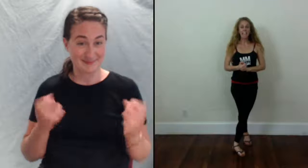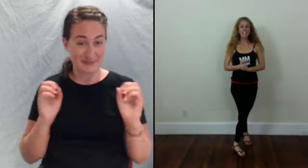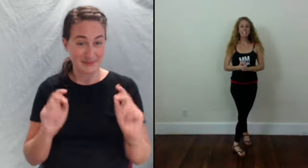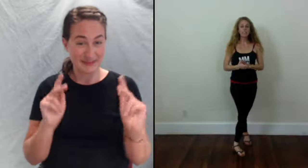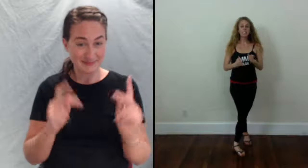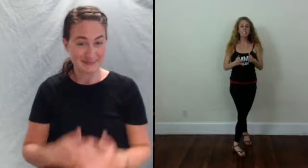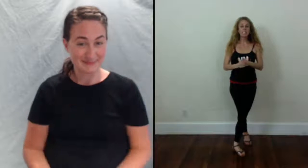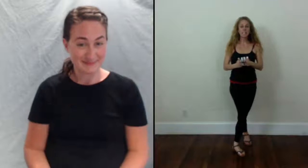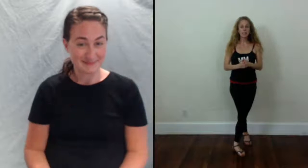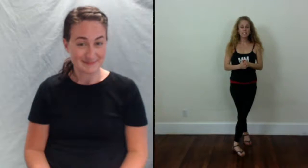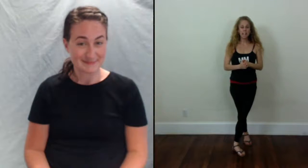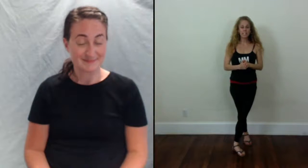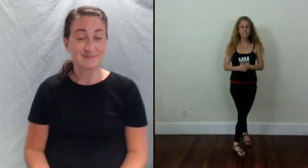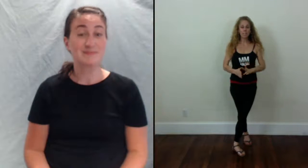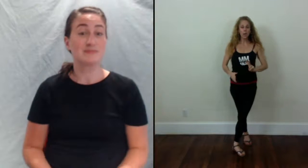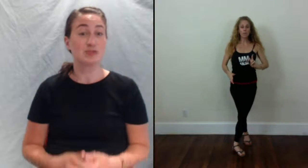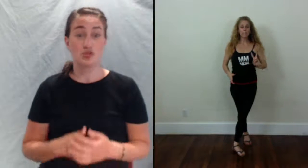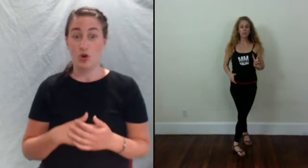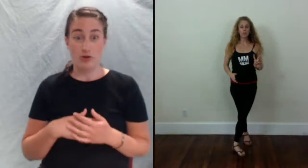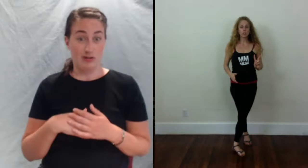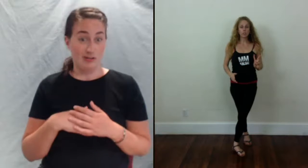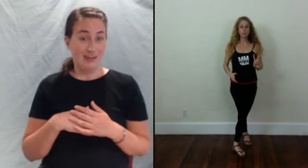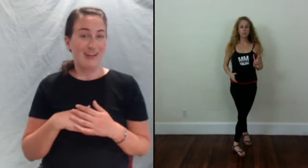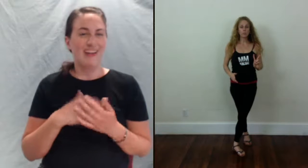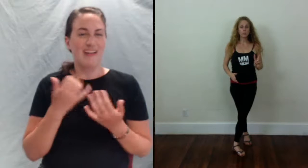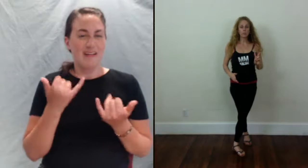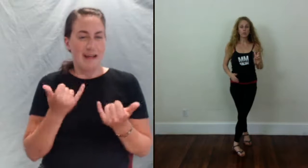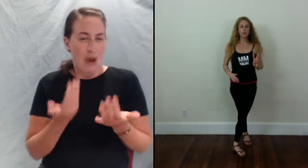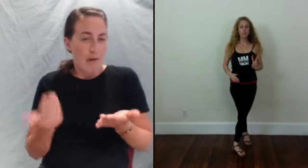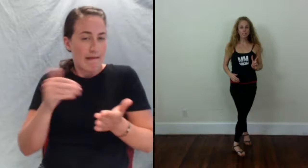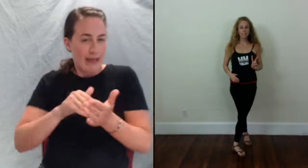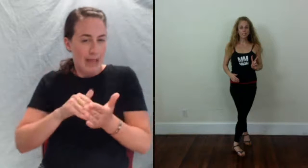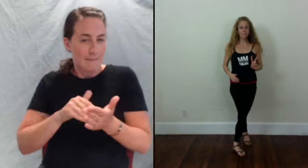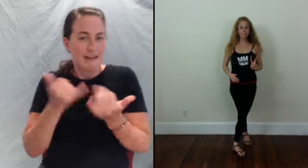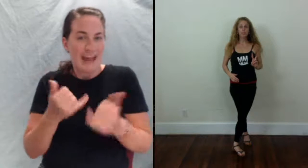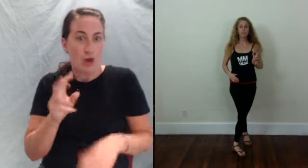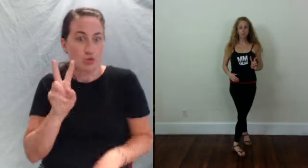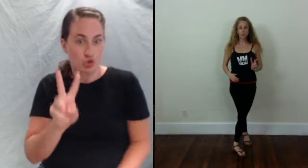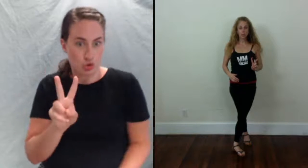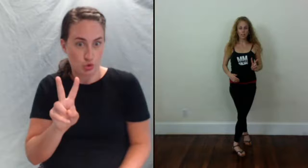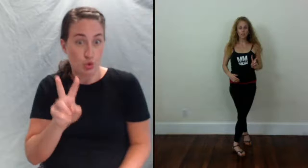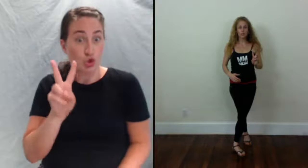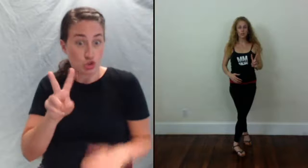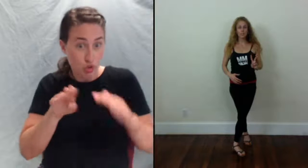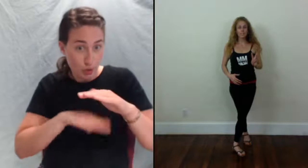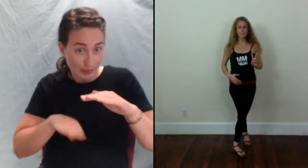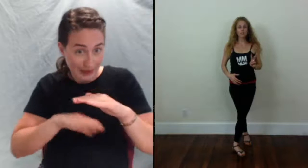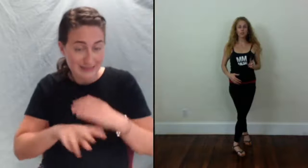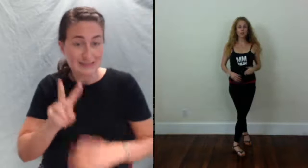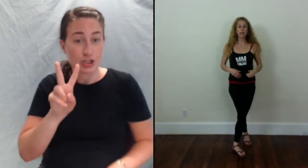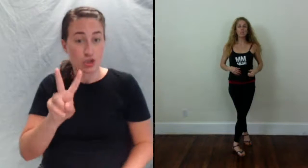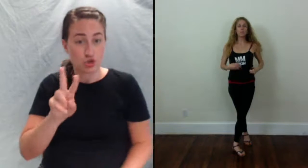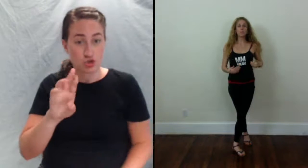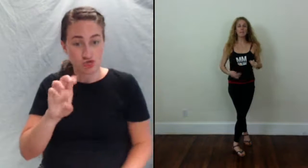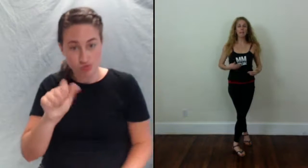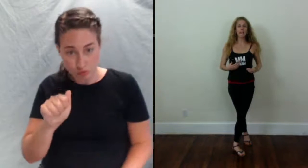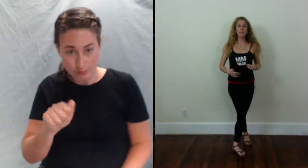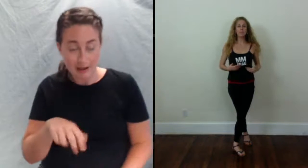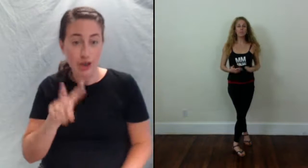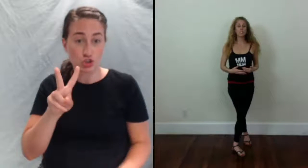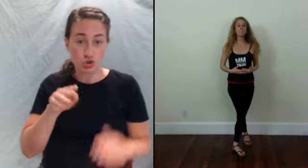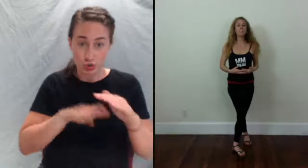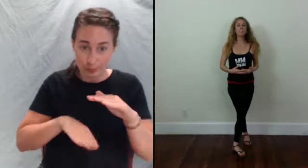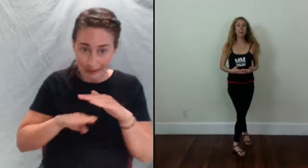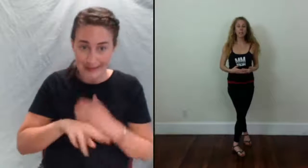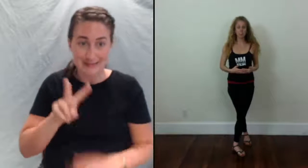Okay, let's do the same exact thing, but let's do it with 2. 2 basics, 2 Roomba, 2 basic, 2 Roomba, so we get in the